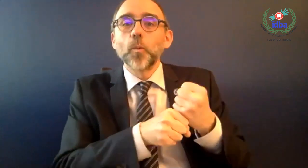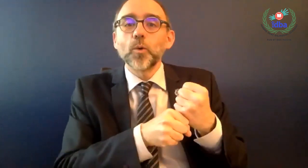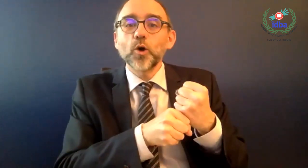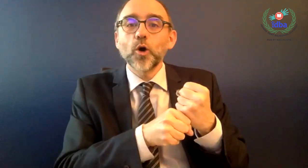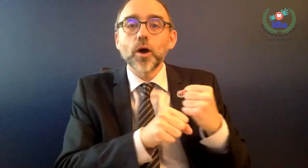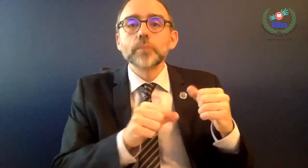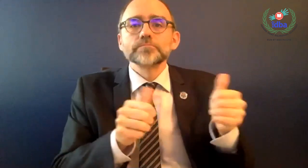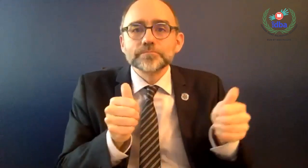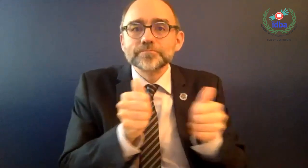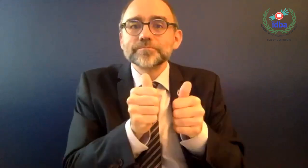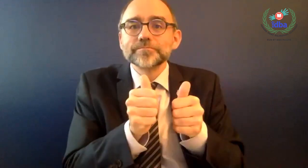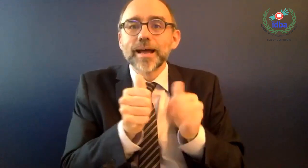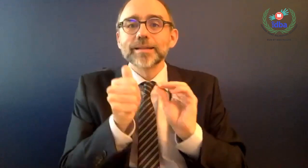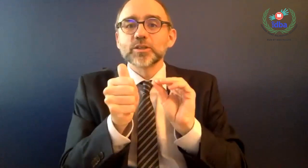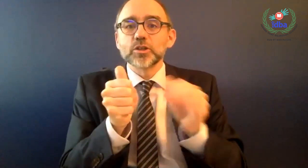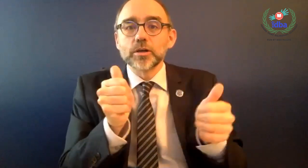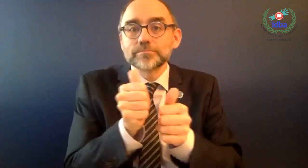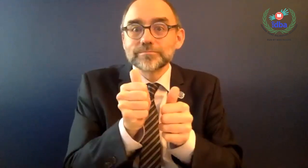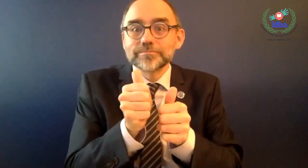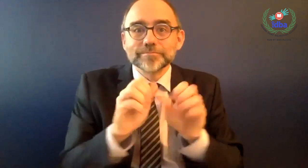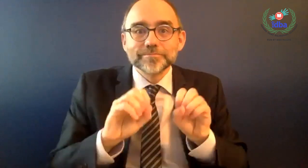So the involvement of deaf community is more required,